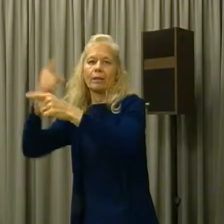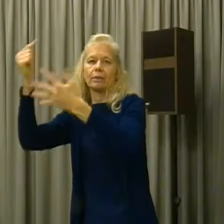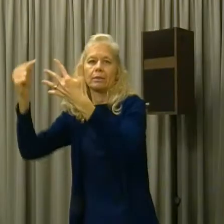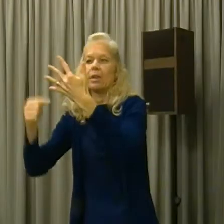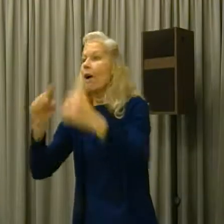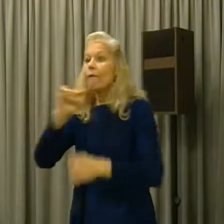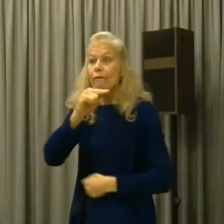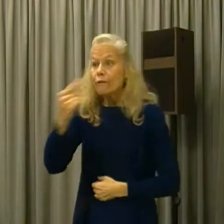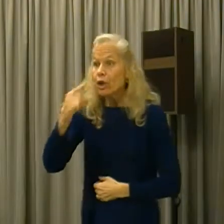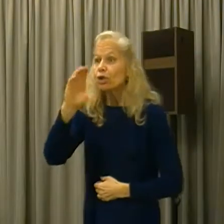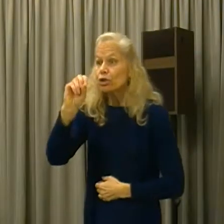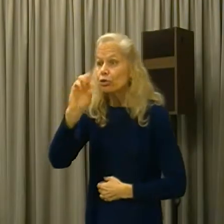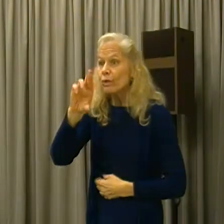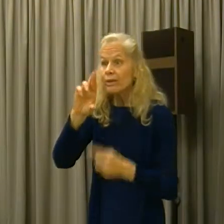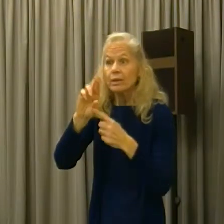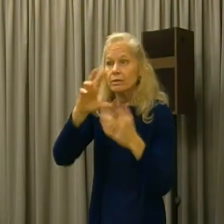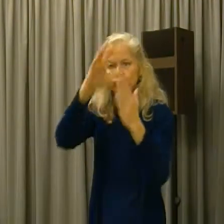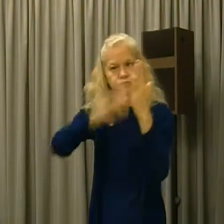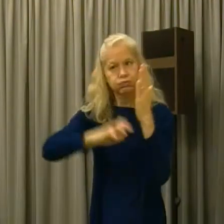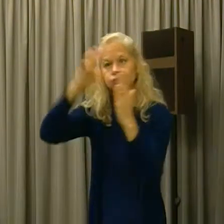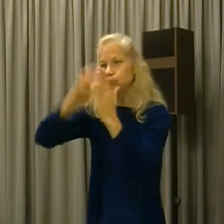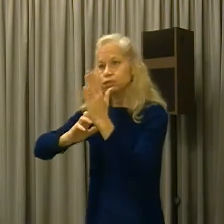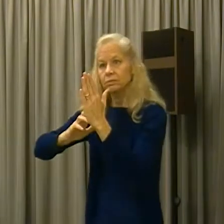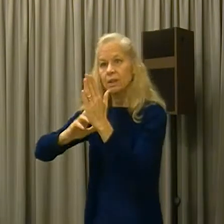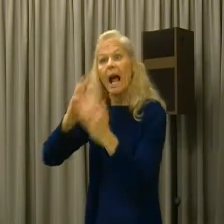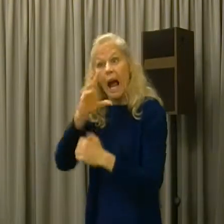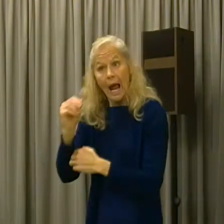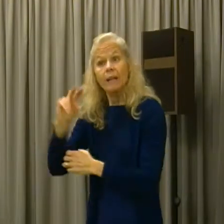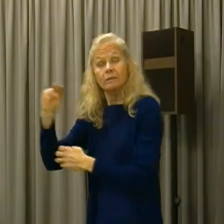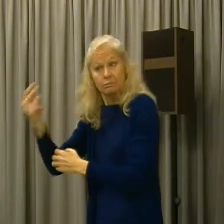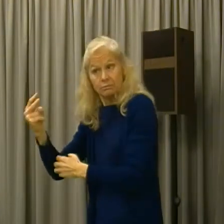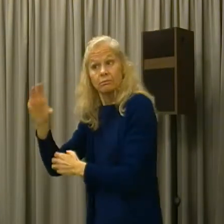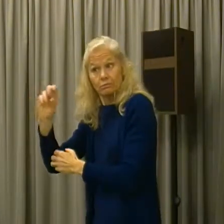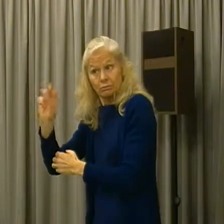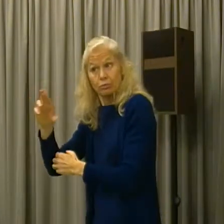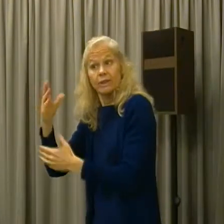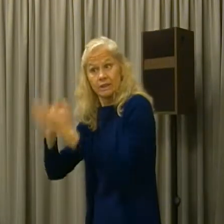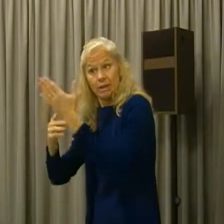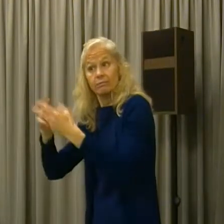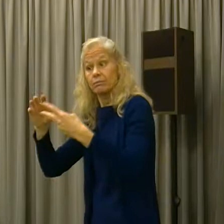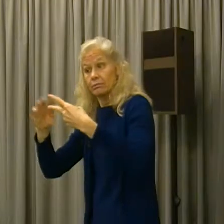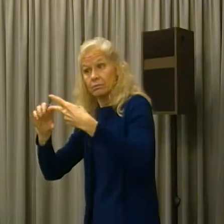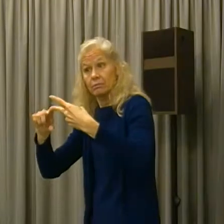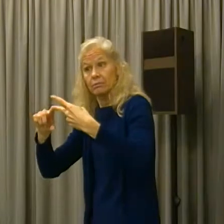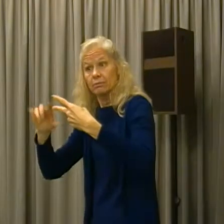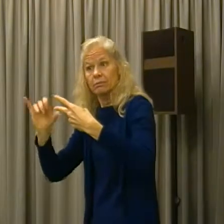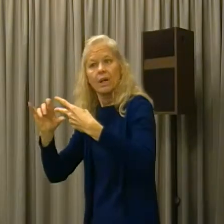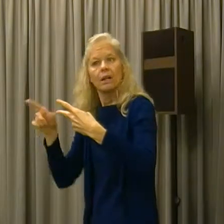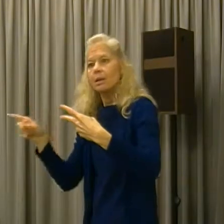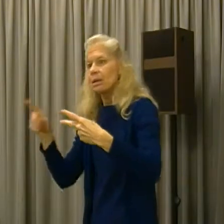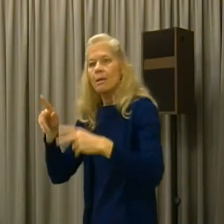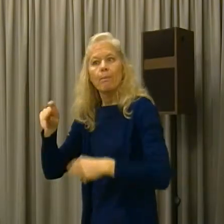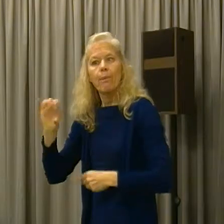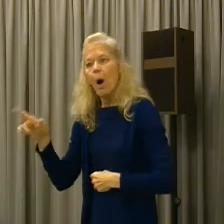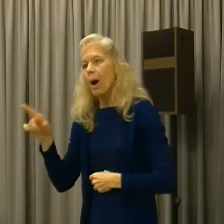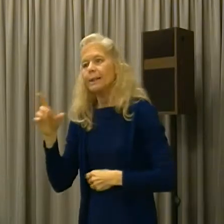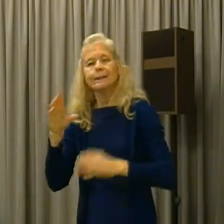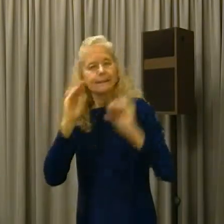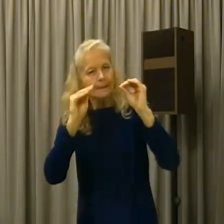1 Corinthians, by the way, even in 2 Corinthians. Paul's continually what? Teaching and rebuking and exhorting